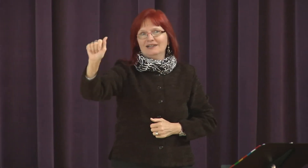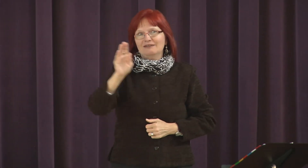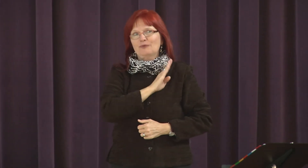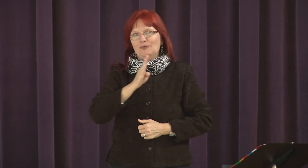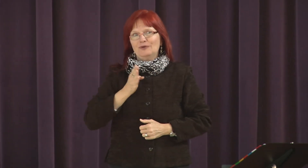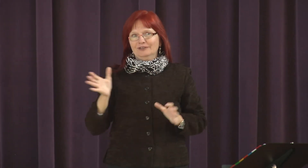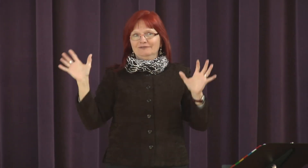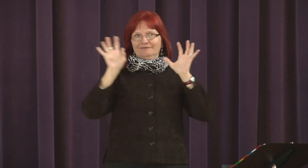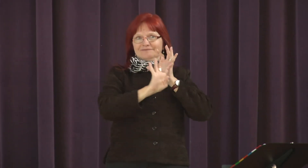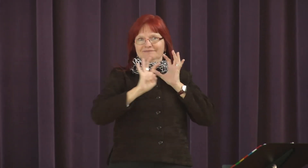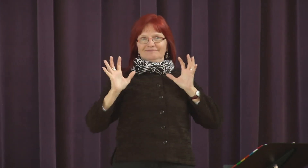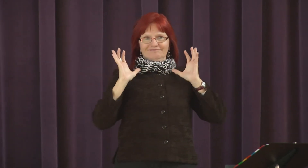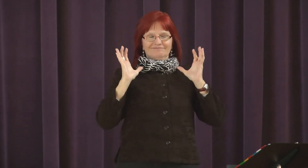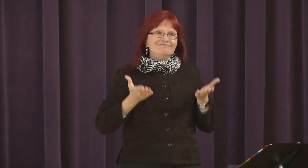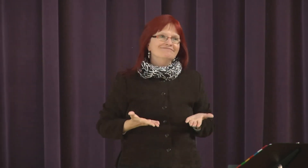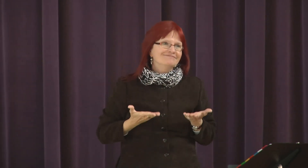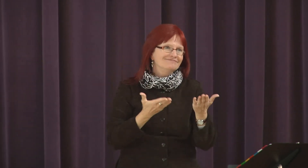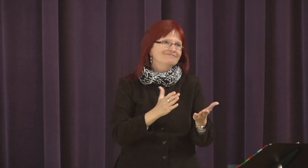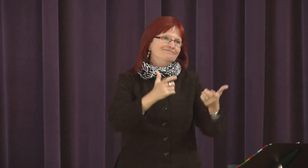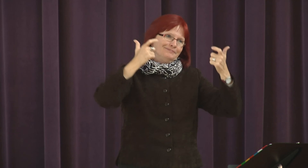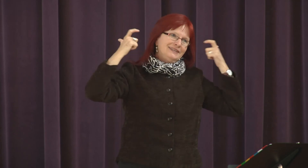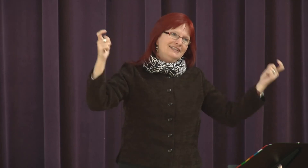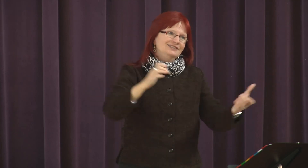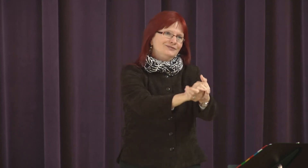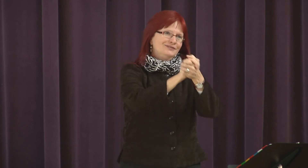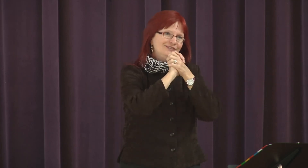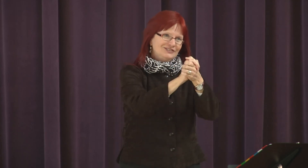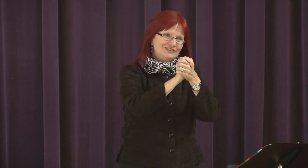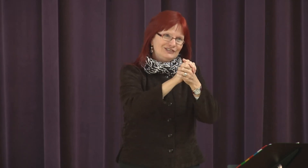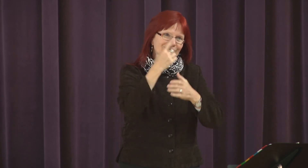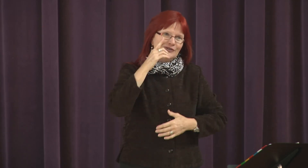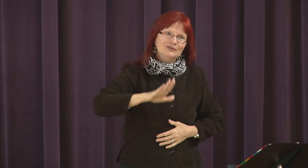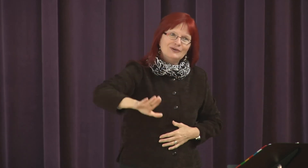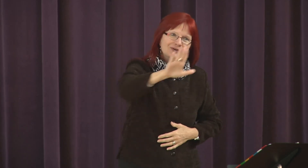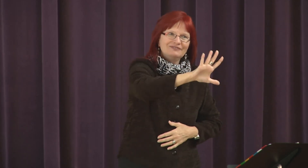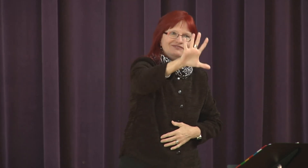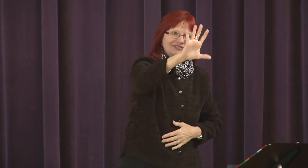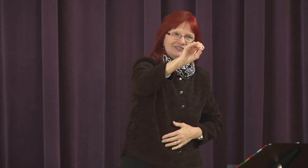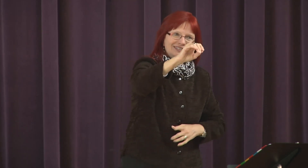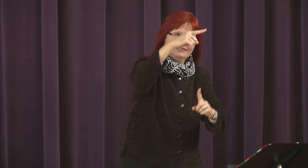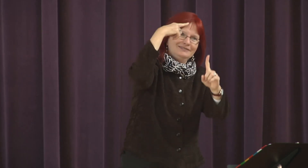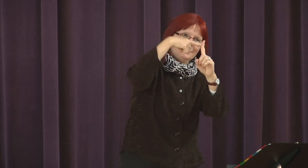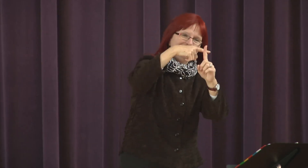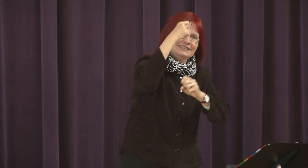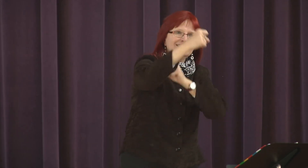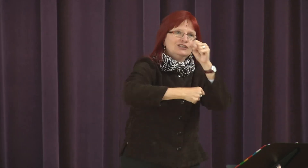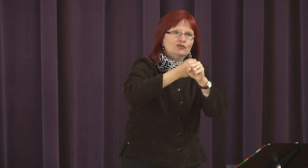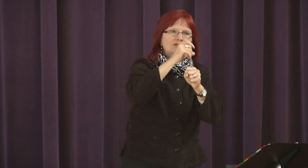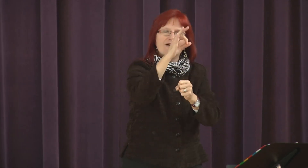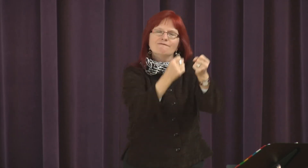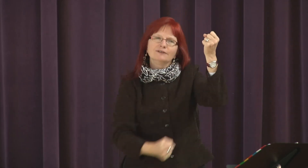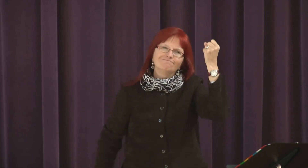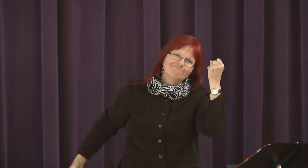that come together with the GUAA board to offer these congratulations for your 50 plus years